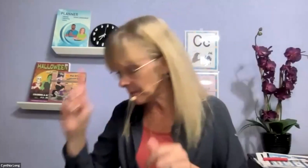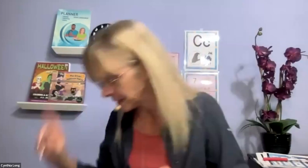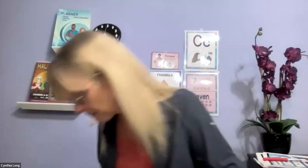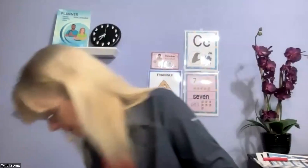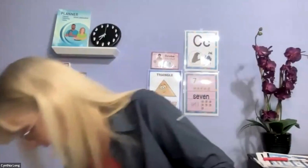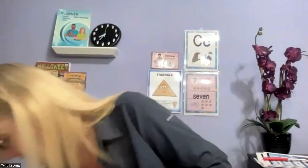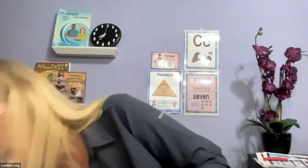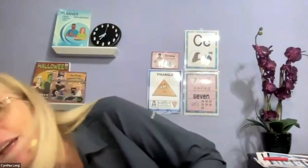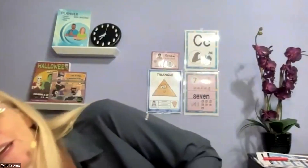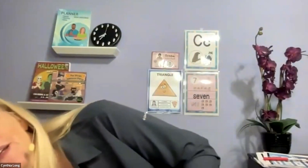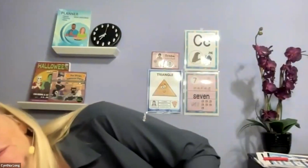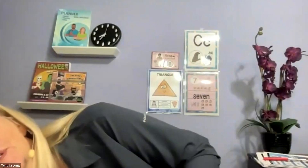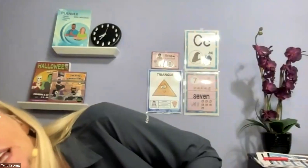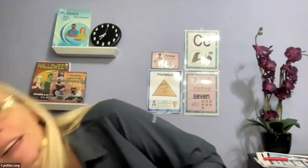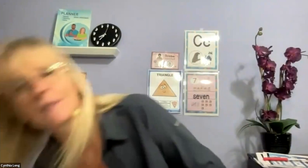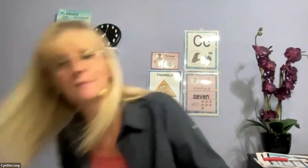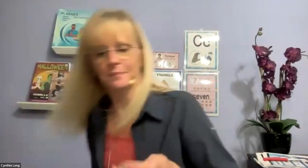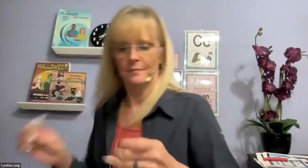development. And one second.